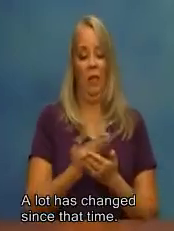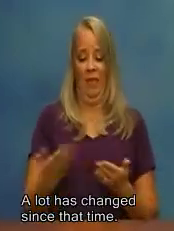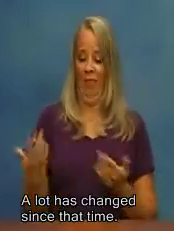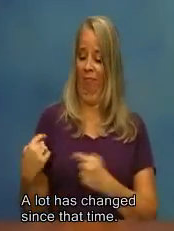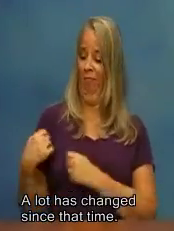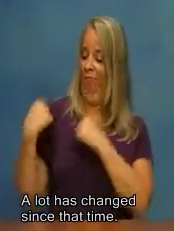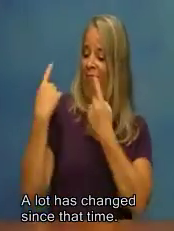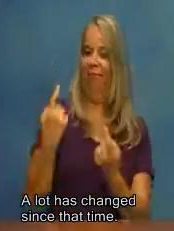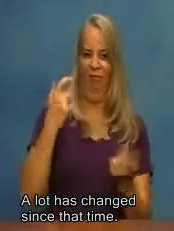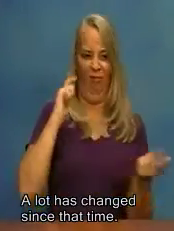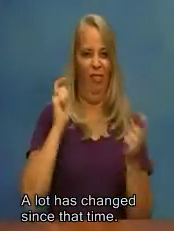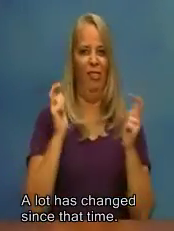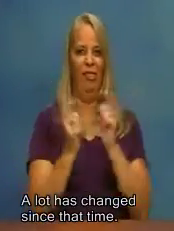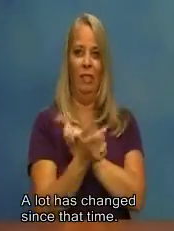A lot has changed since that time.